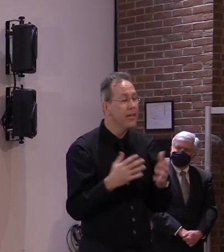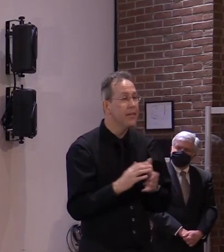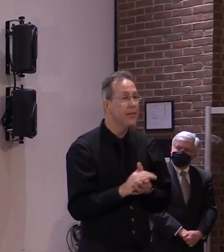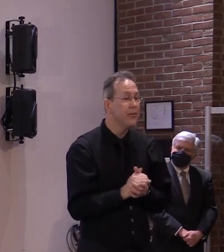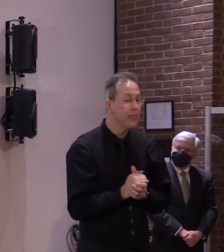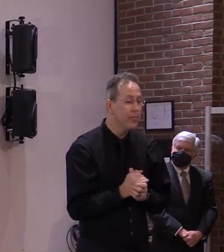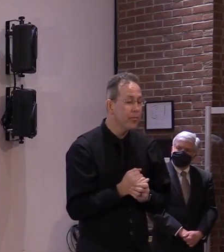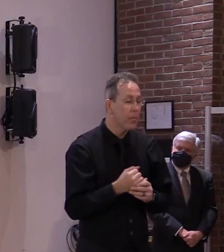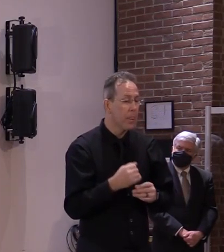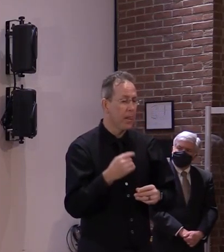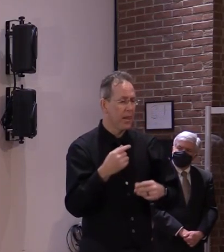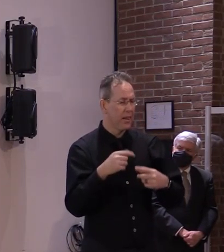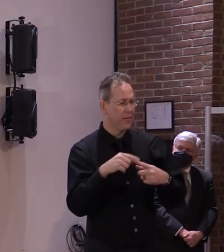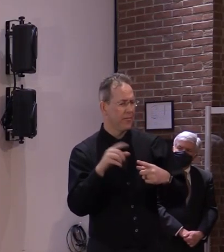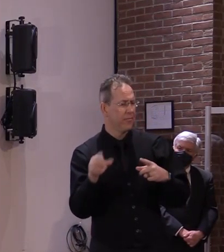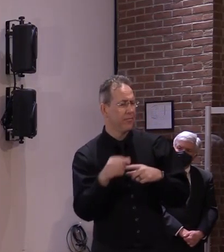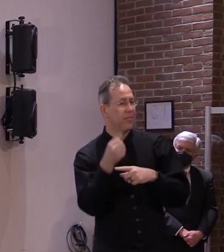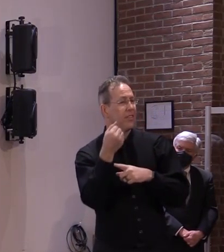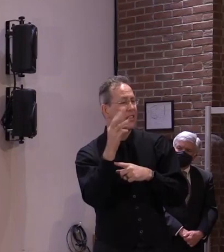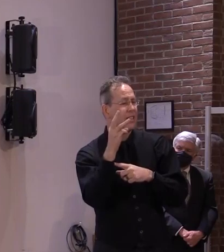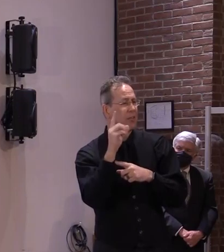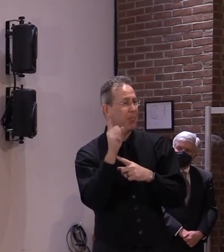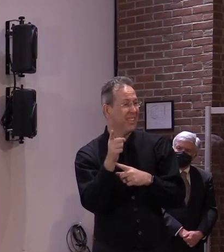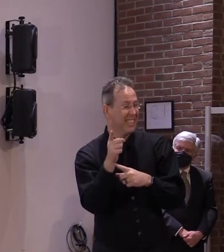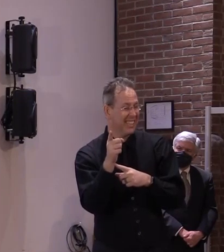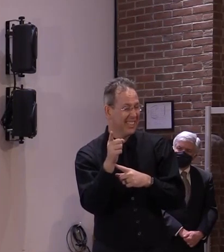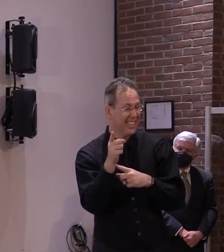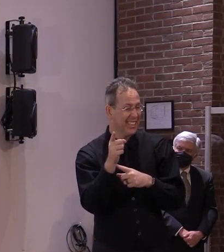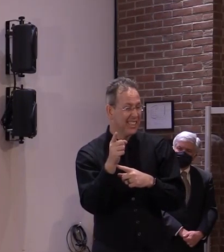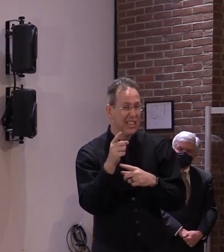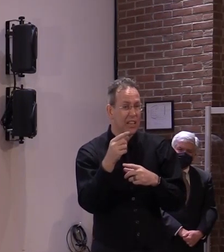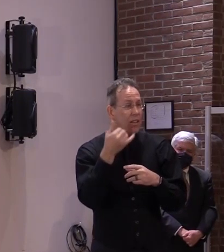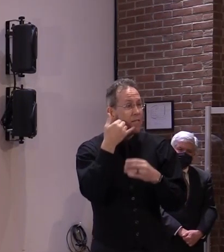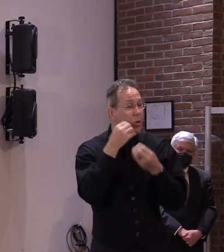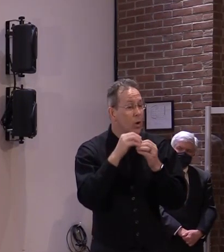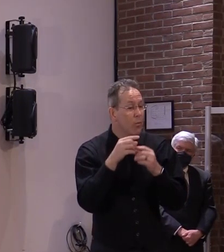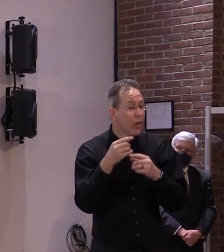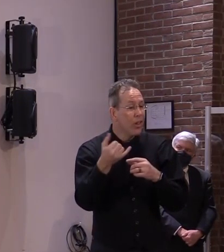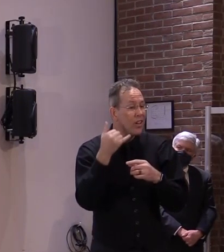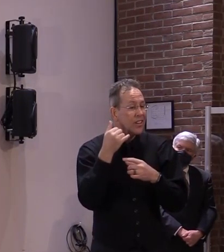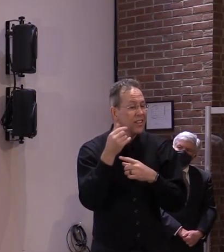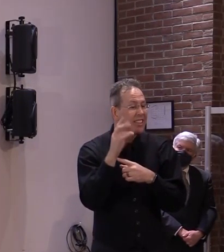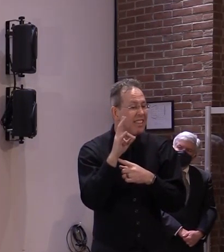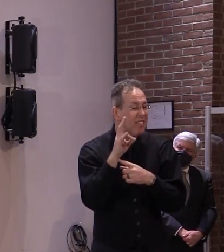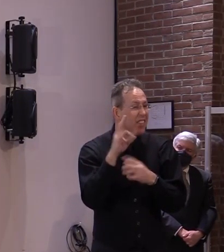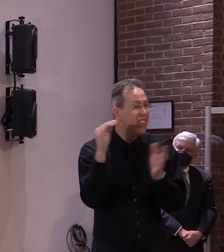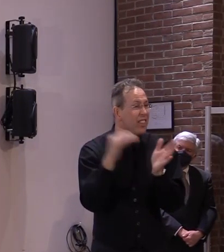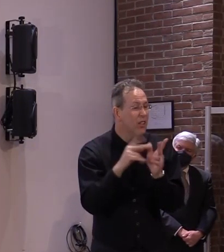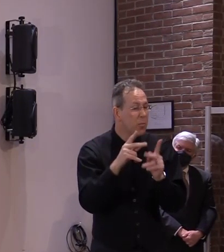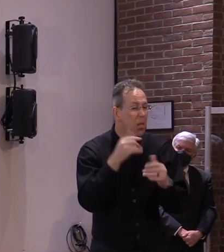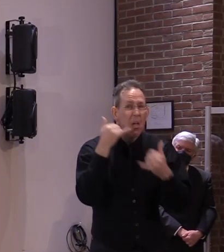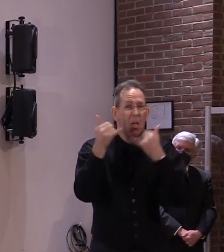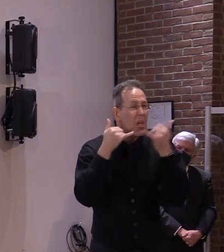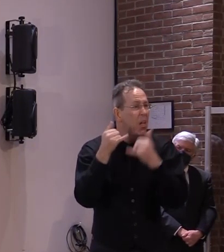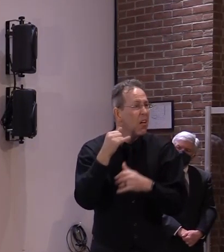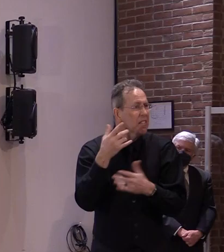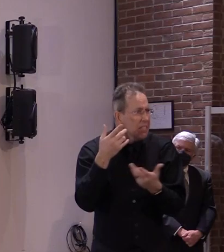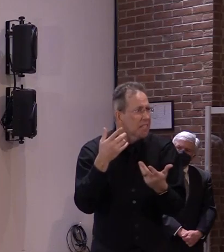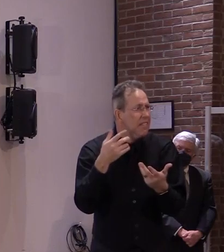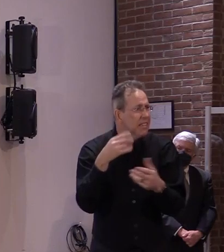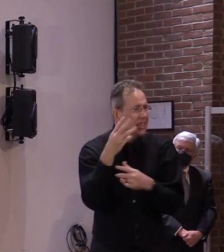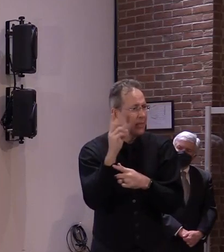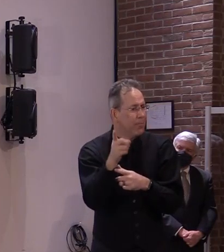than 7,000 calls from people making appointments to be vaccinated. It's understandable that people may